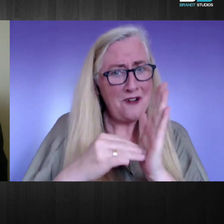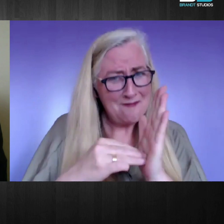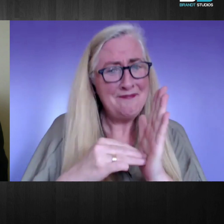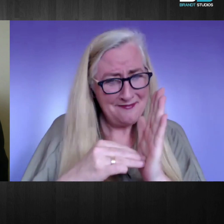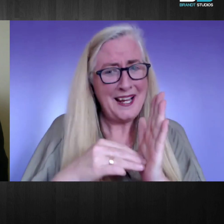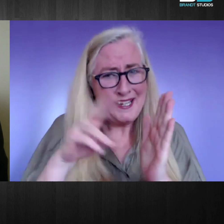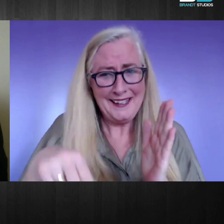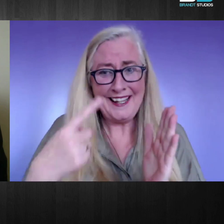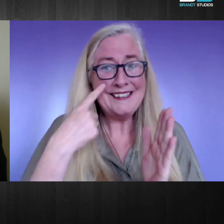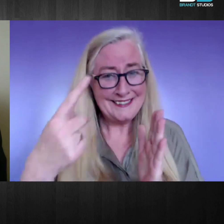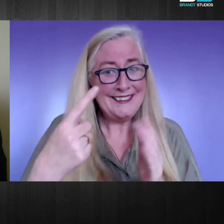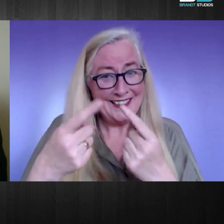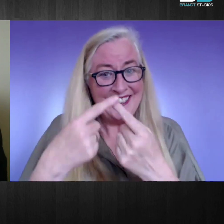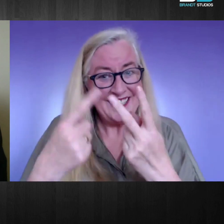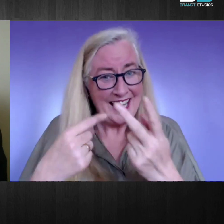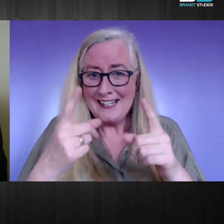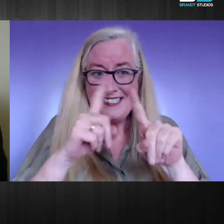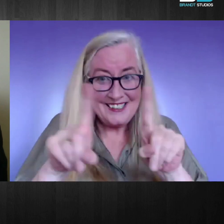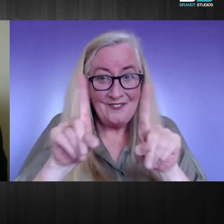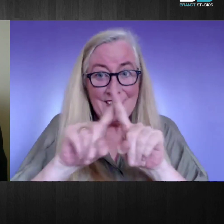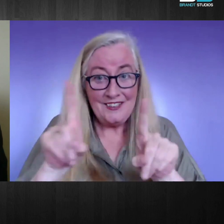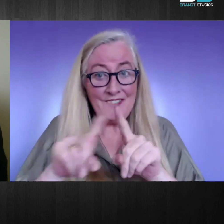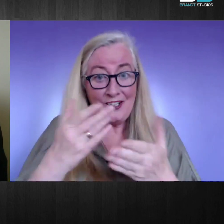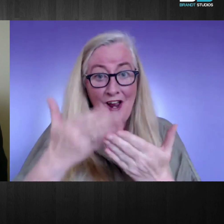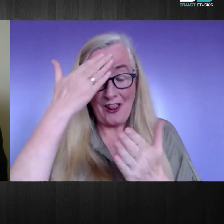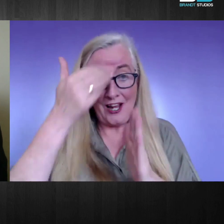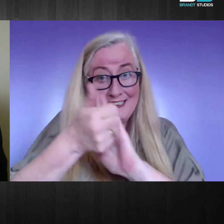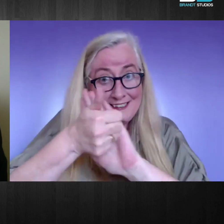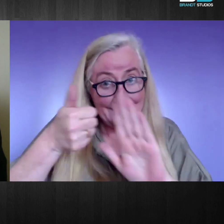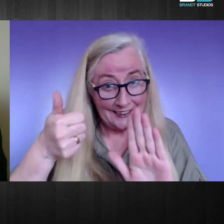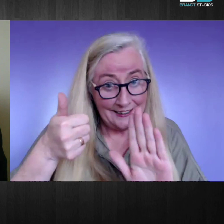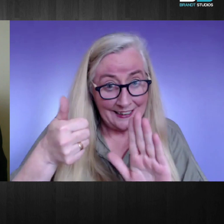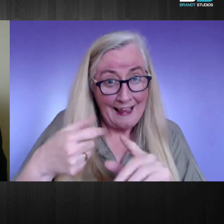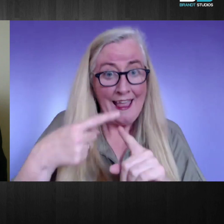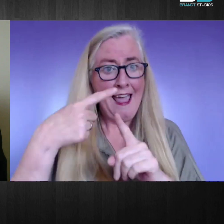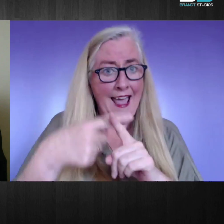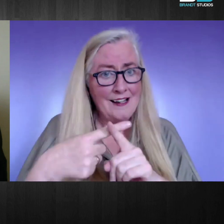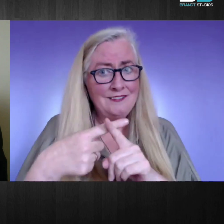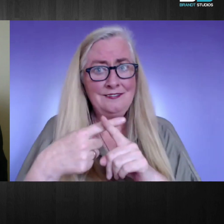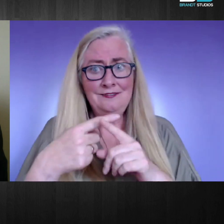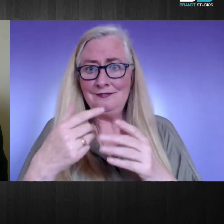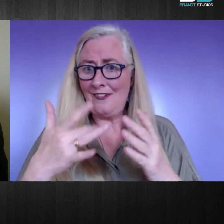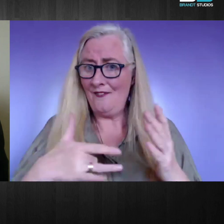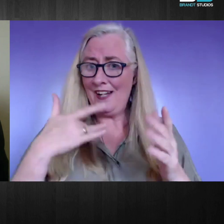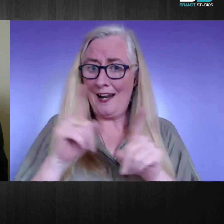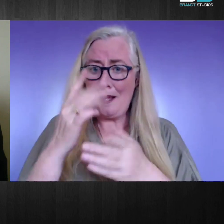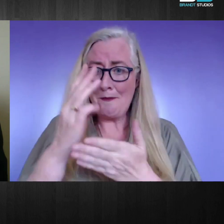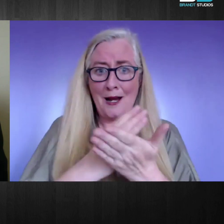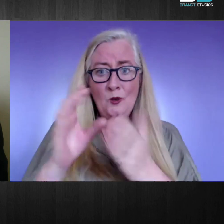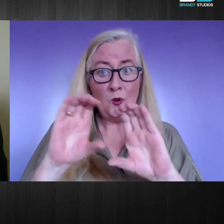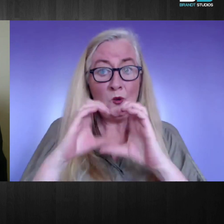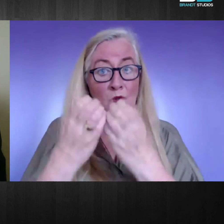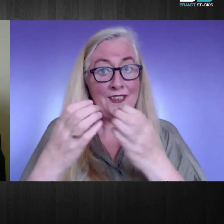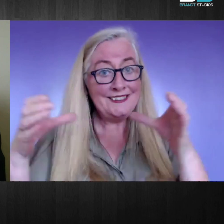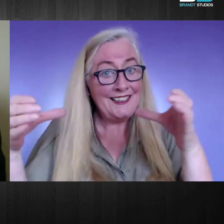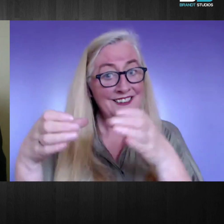it provides all kinds of skills, but at the same time it really creates a sense of community. Maybe three of you just, and I know we